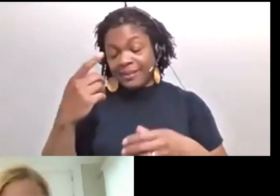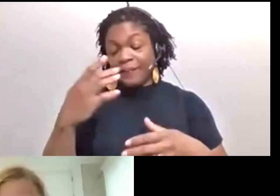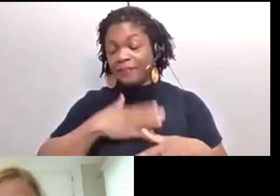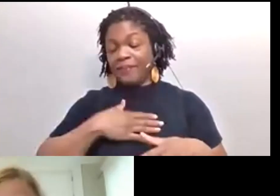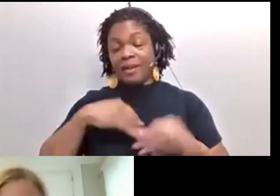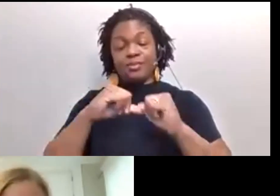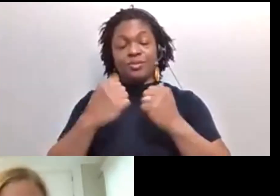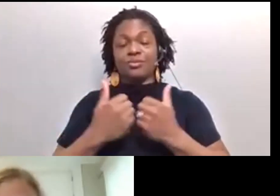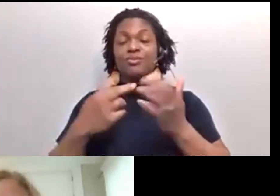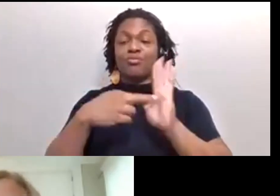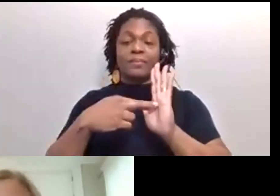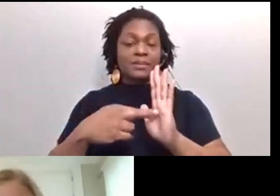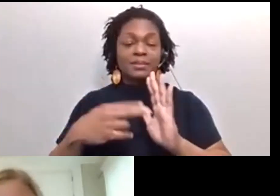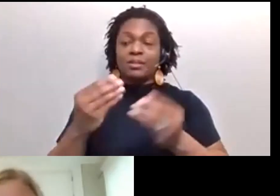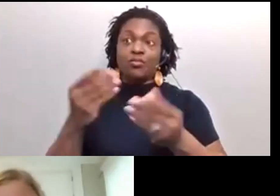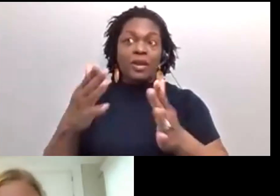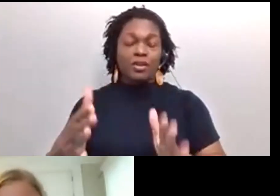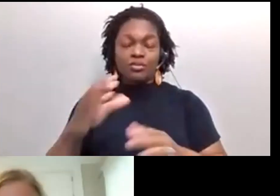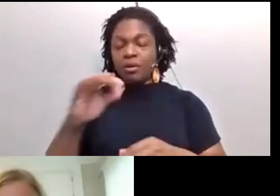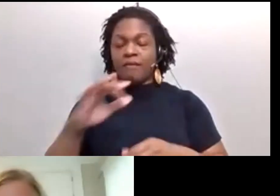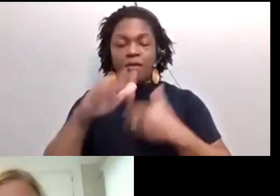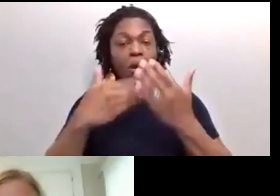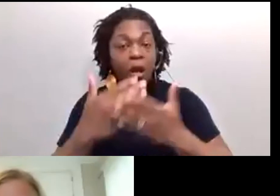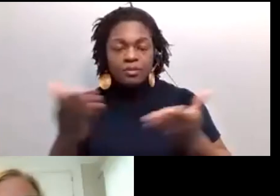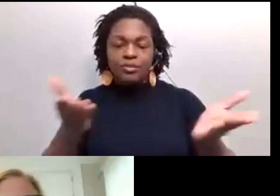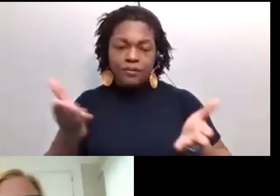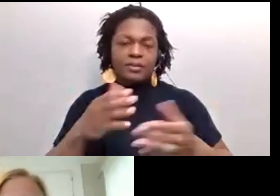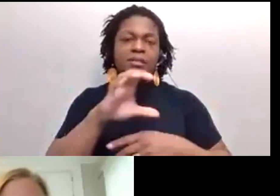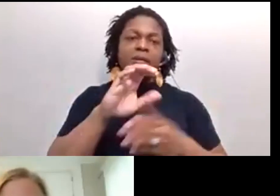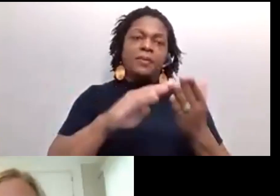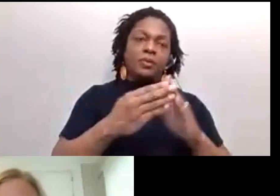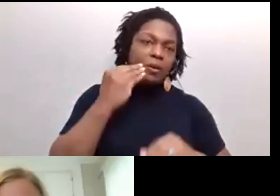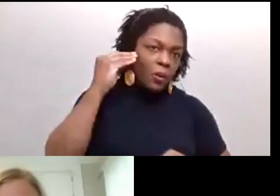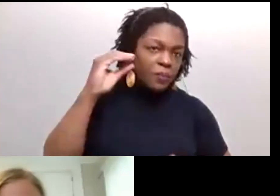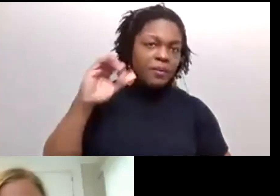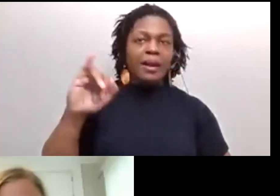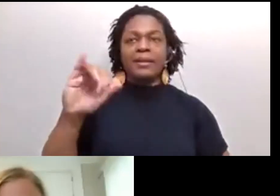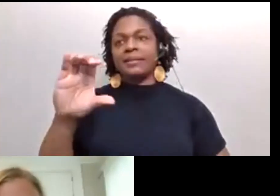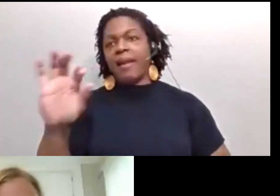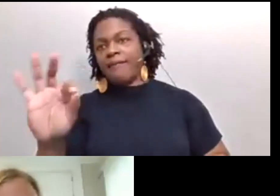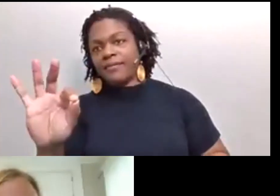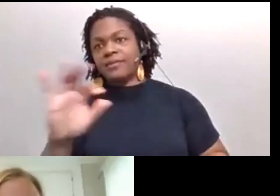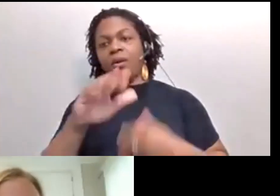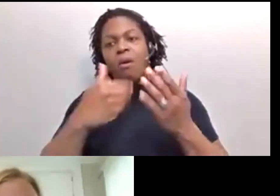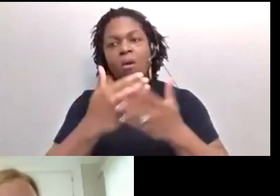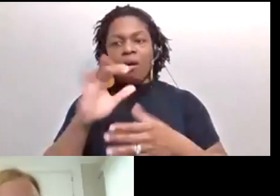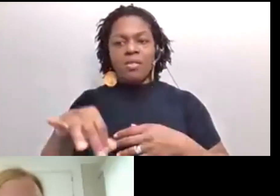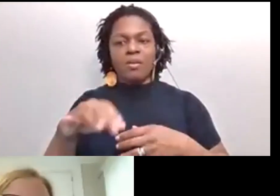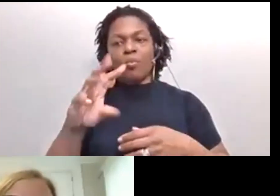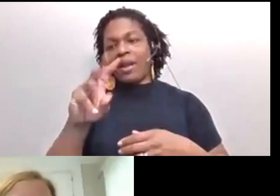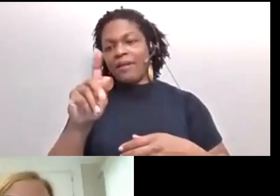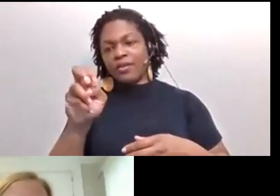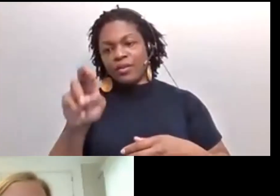association represents providers of all the services, community homes, ICFs, all the waiver programs. And I